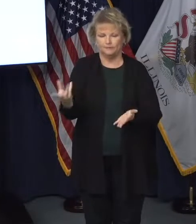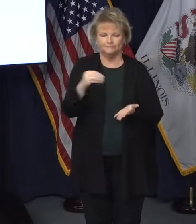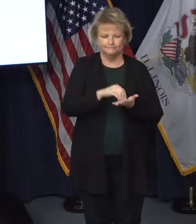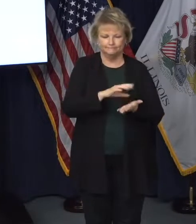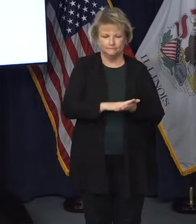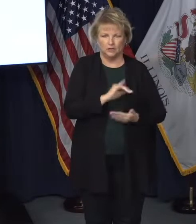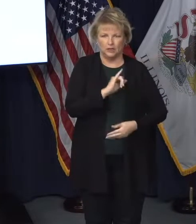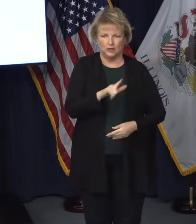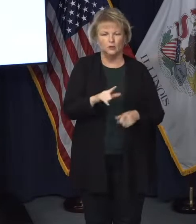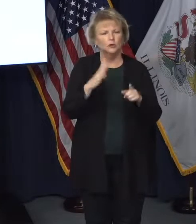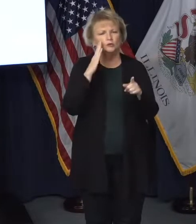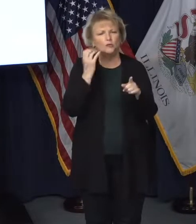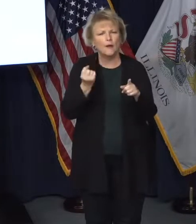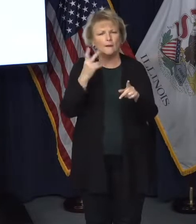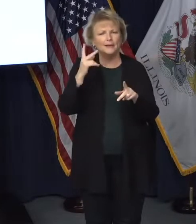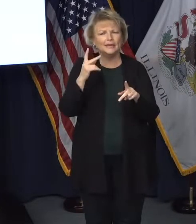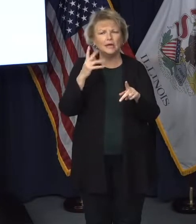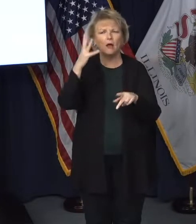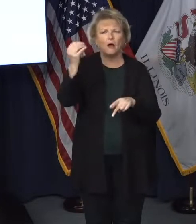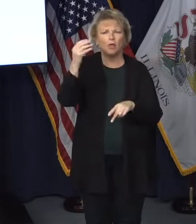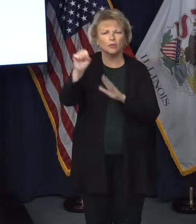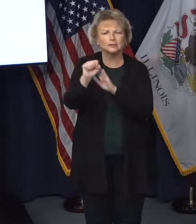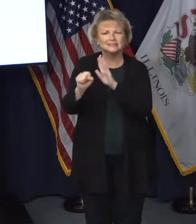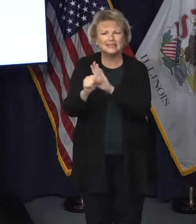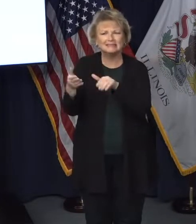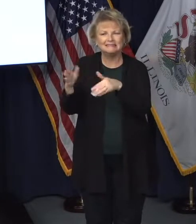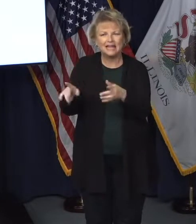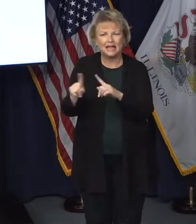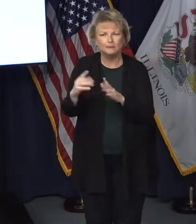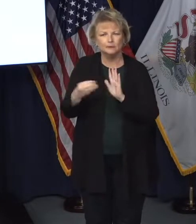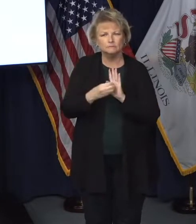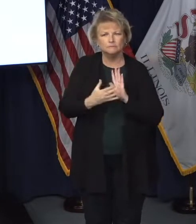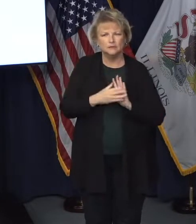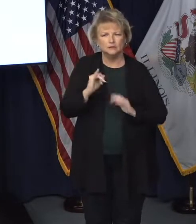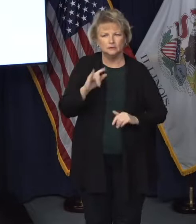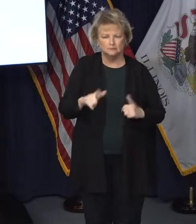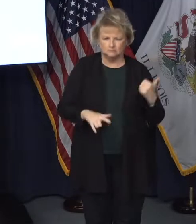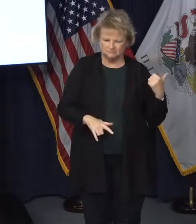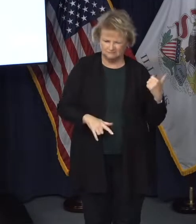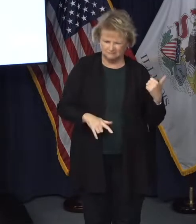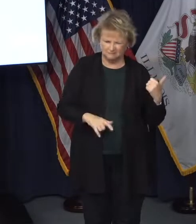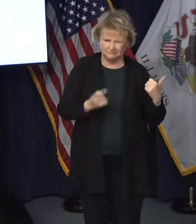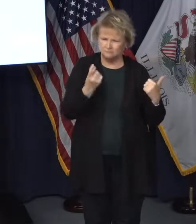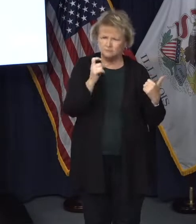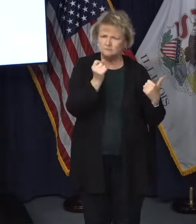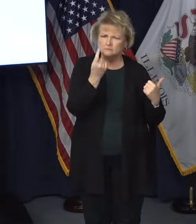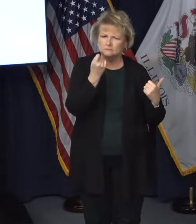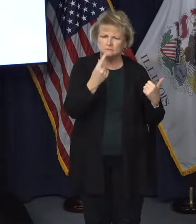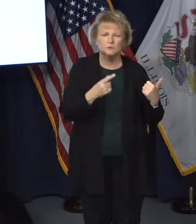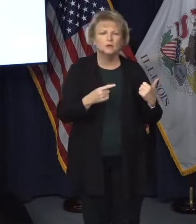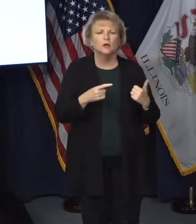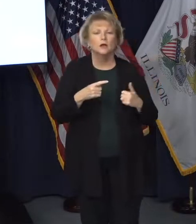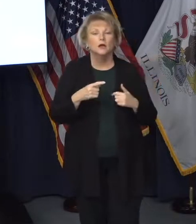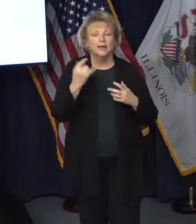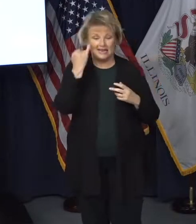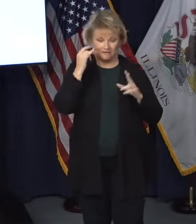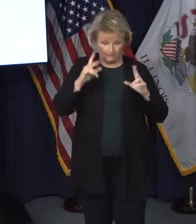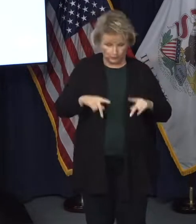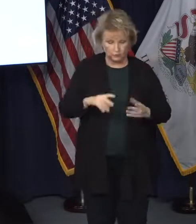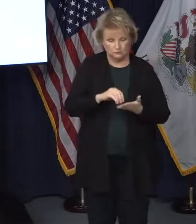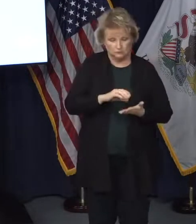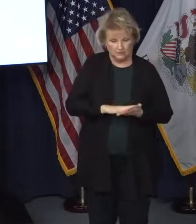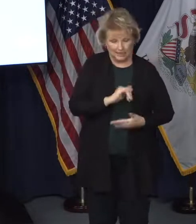idea how many might have actually died out of state? How many people have died in other states? Yeah, but they're listed as Illinois